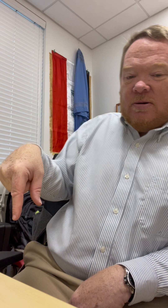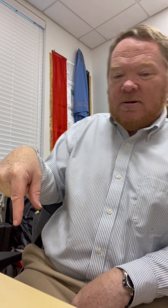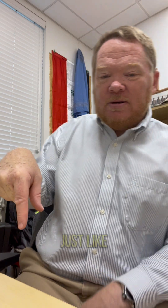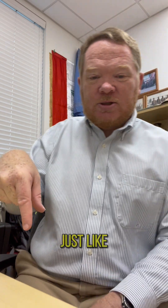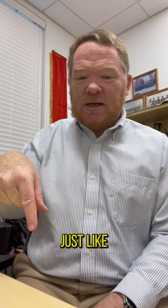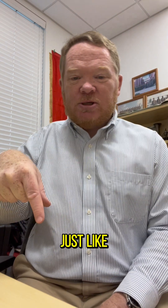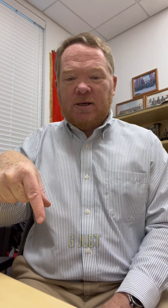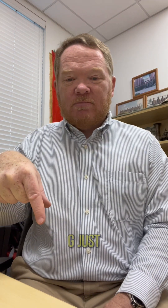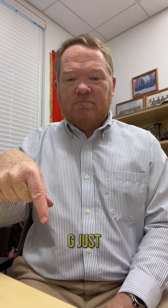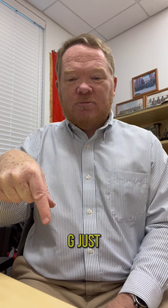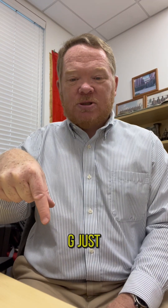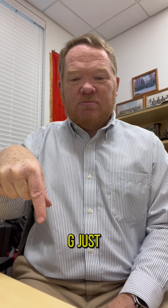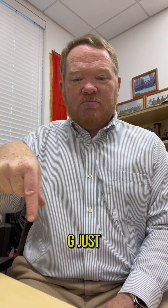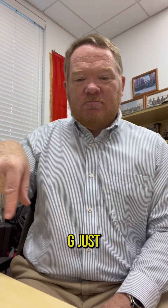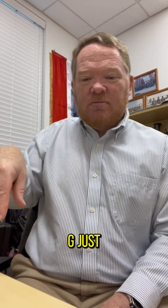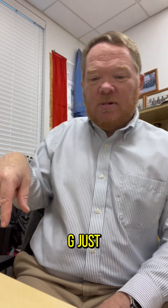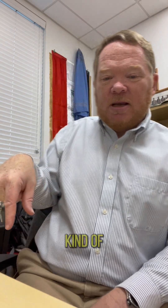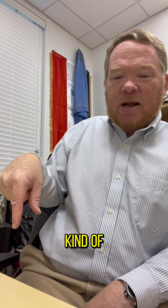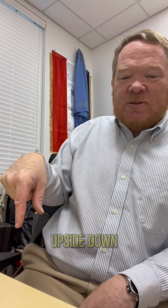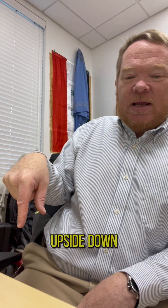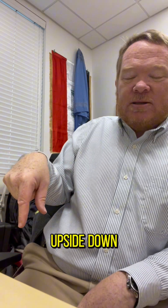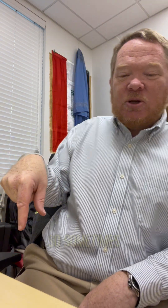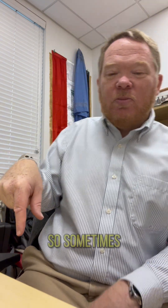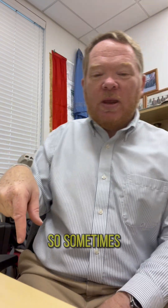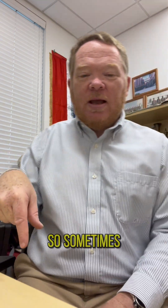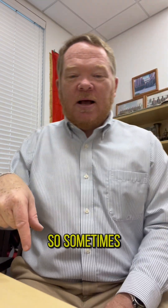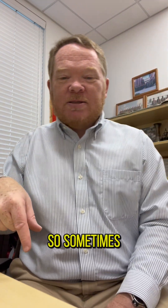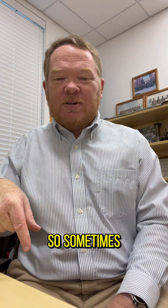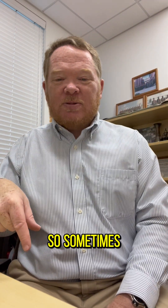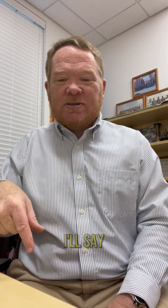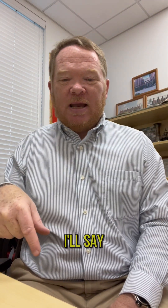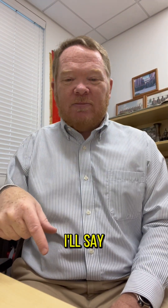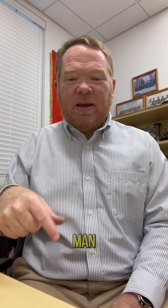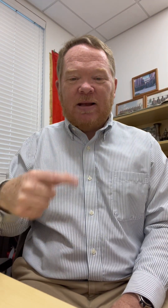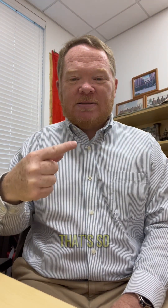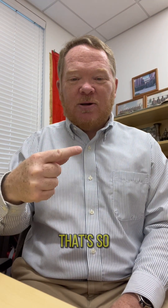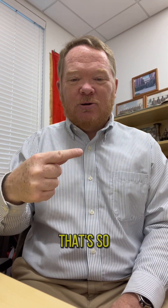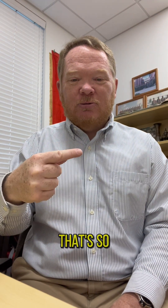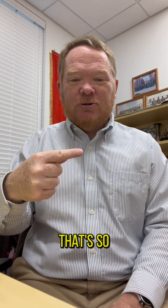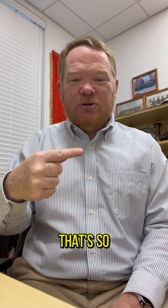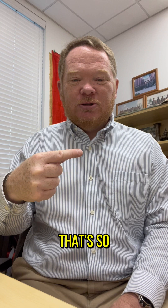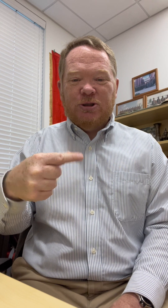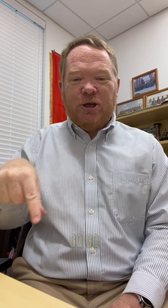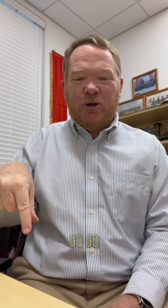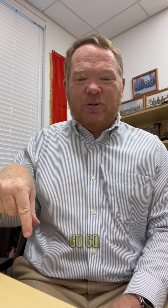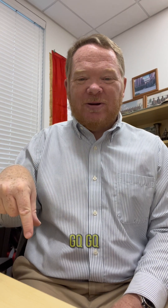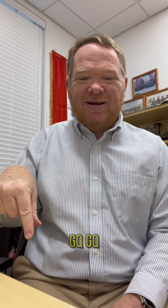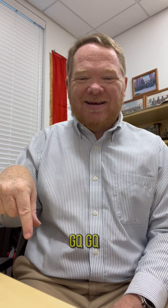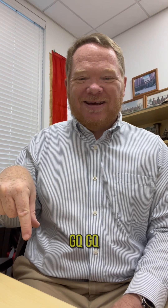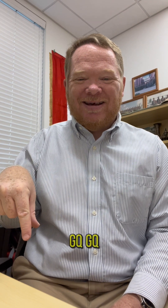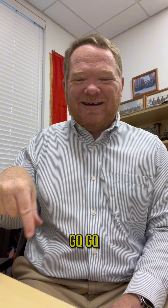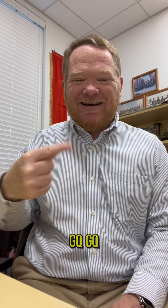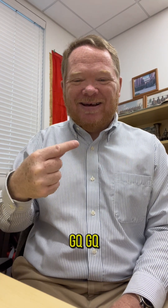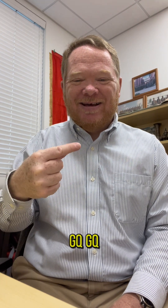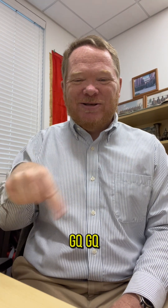Just like G. Just kind of upside down. So sometimes I'll say, man, that's so GQ.